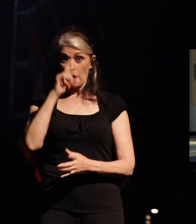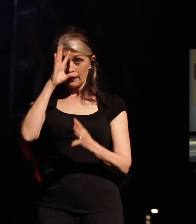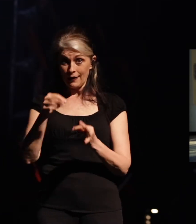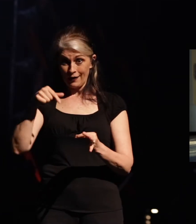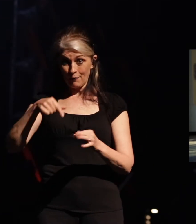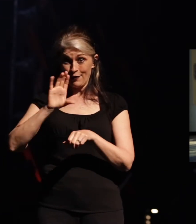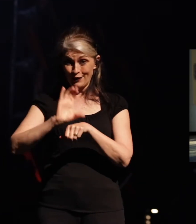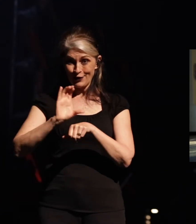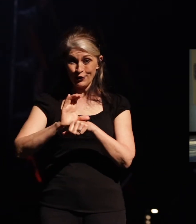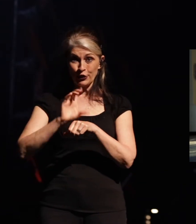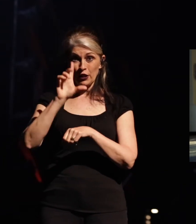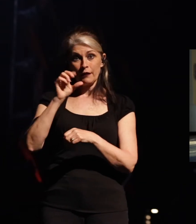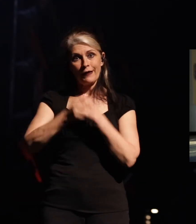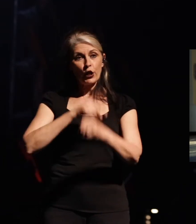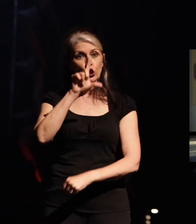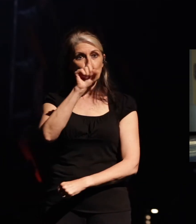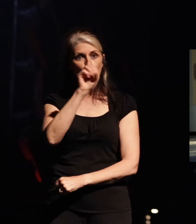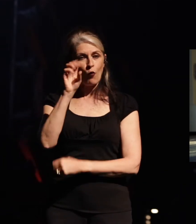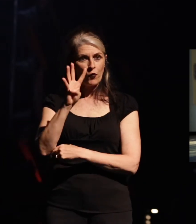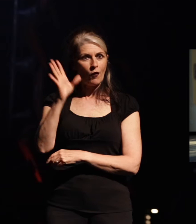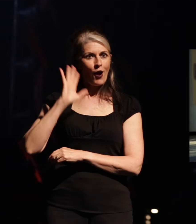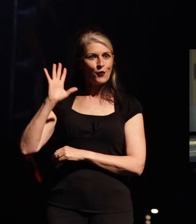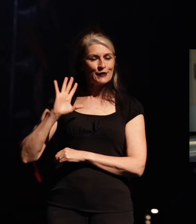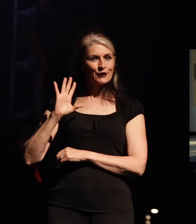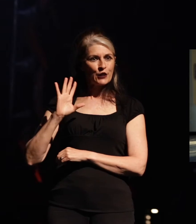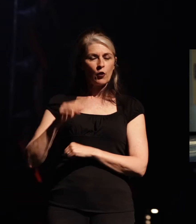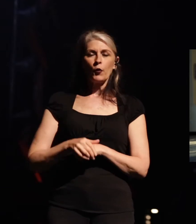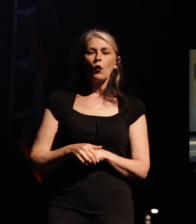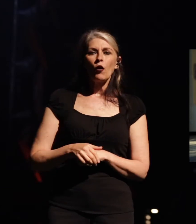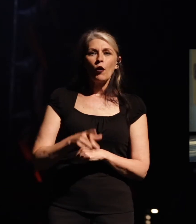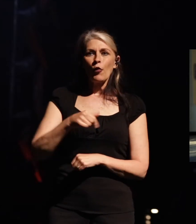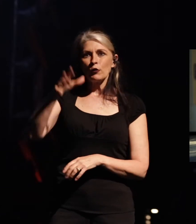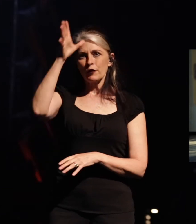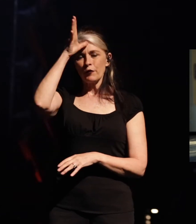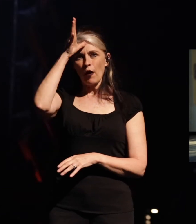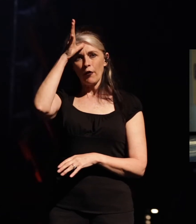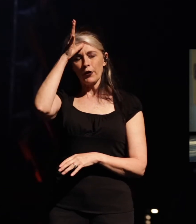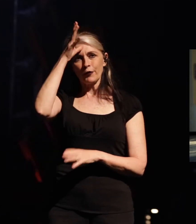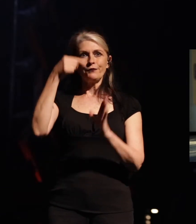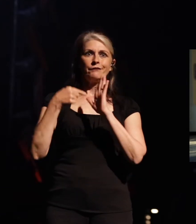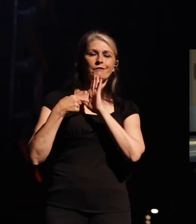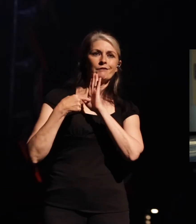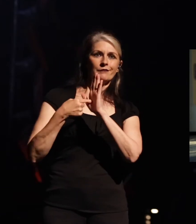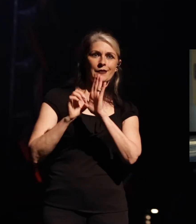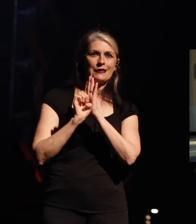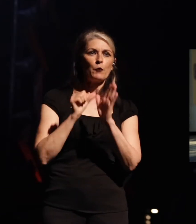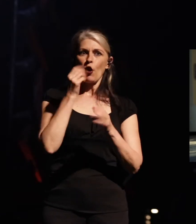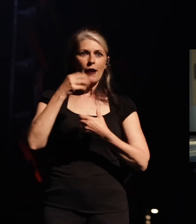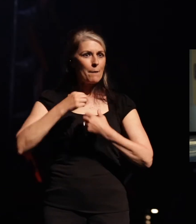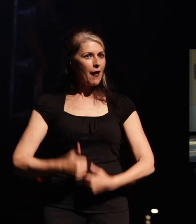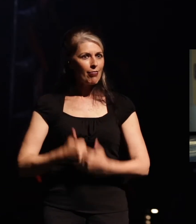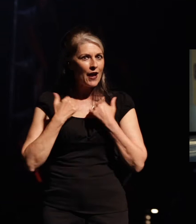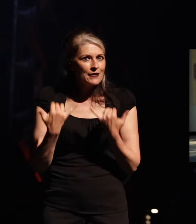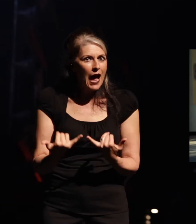in 2004, all those years ago, then those father-like figures, figures probably wouldn't be in my life now. And